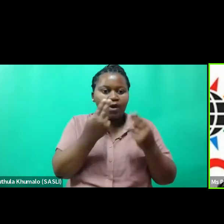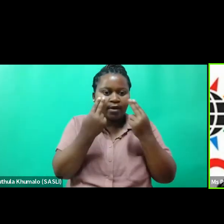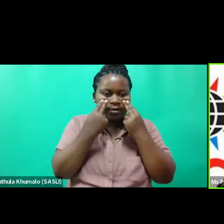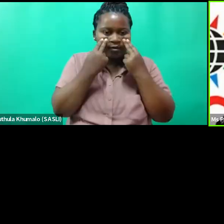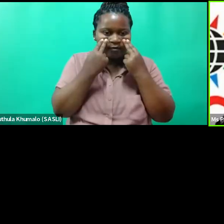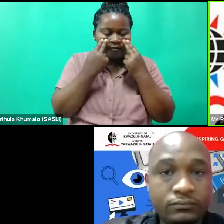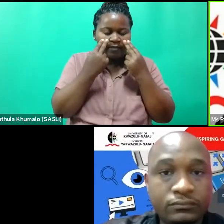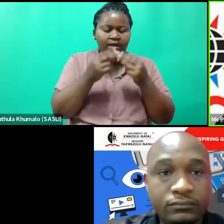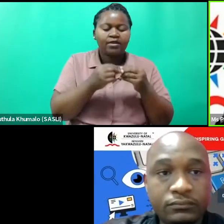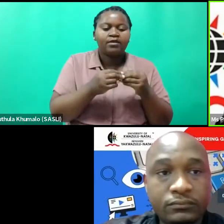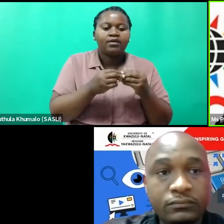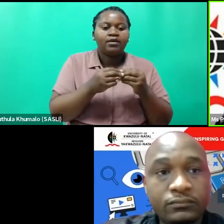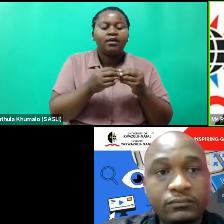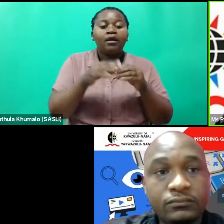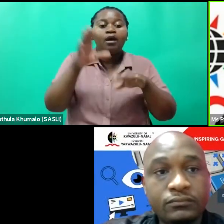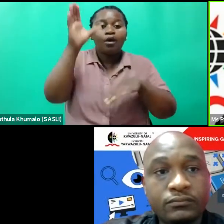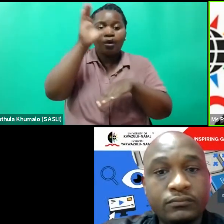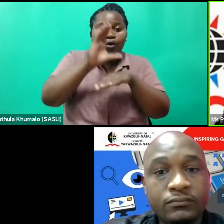can